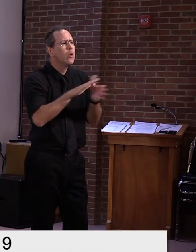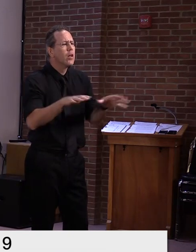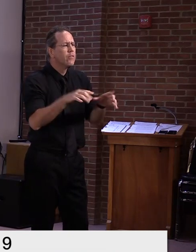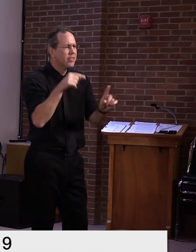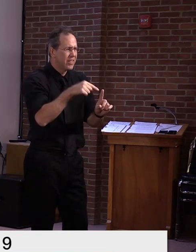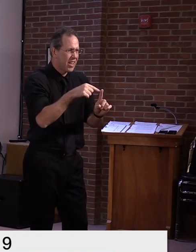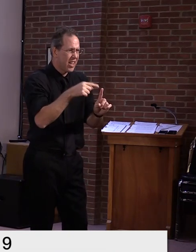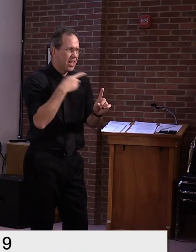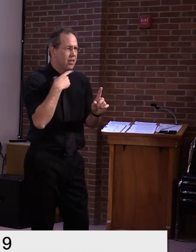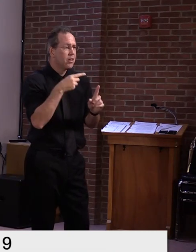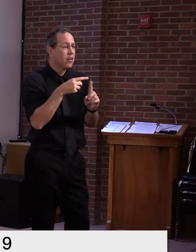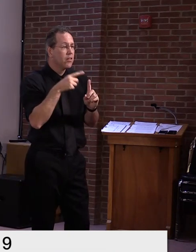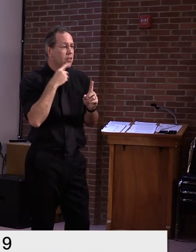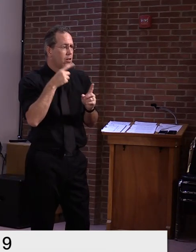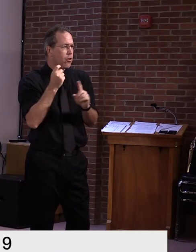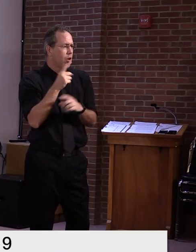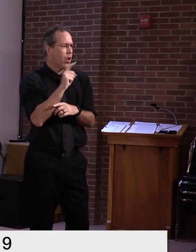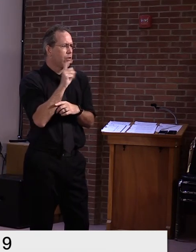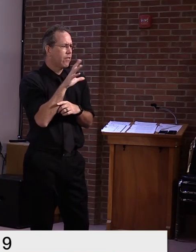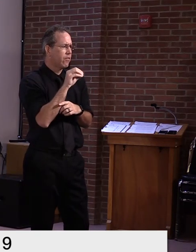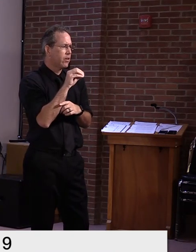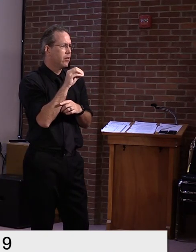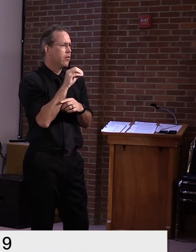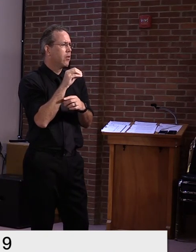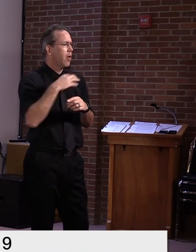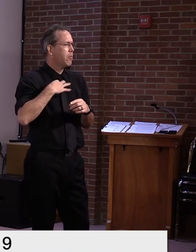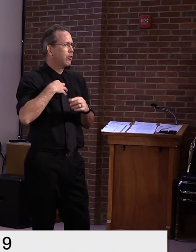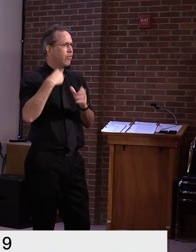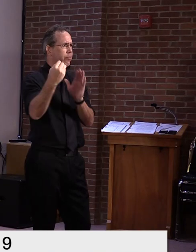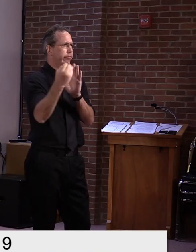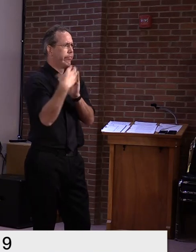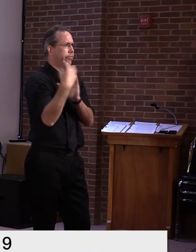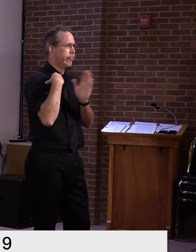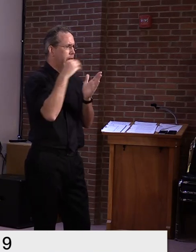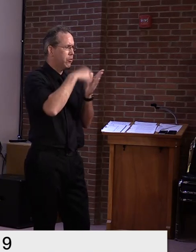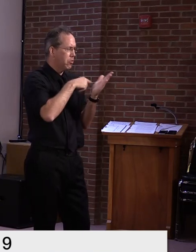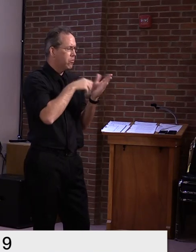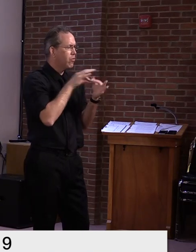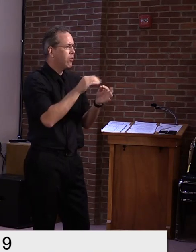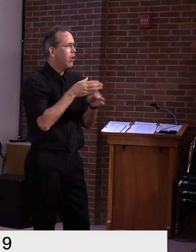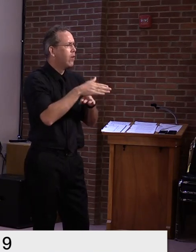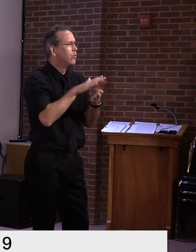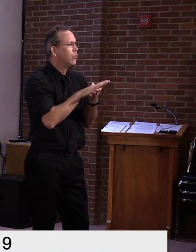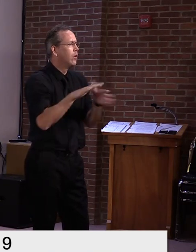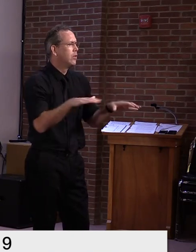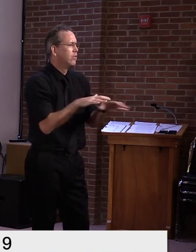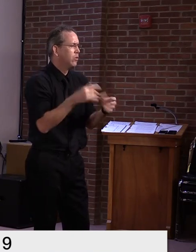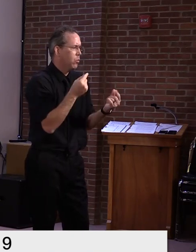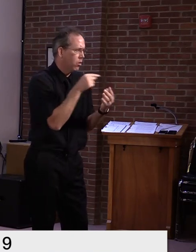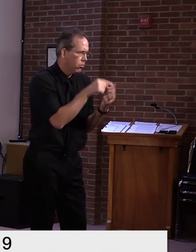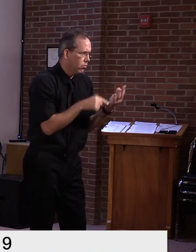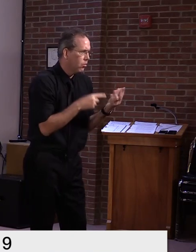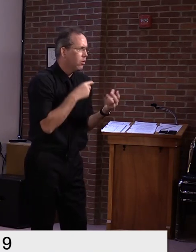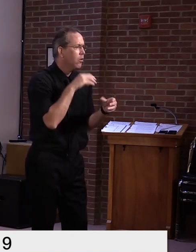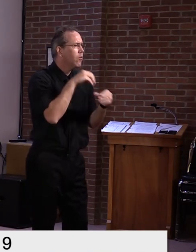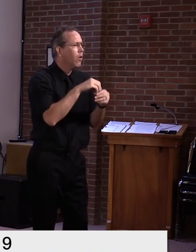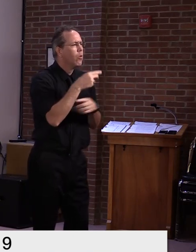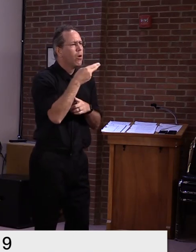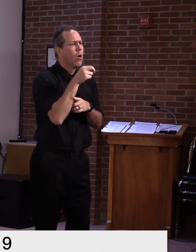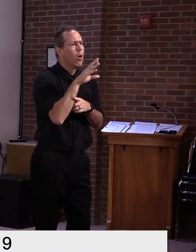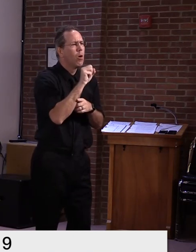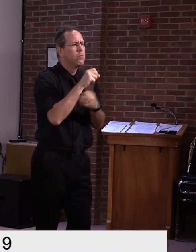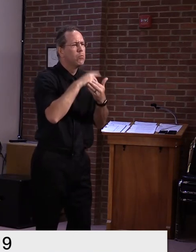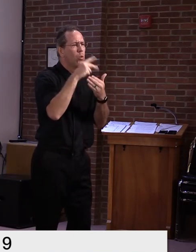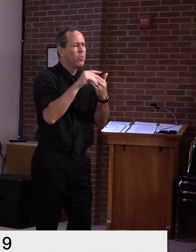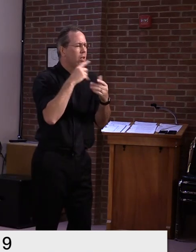150 submissions from entities interested in participating in the school-age child care hub project. In order to